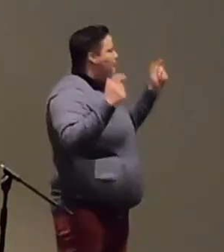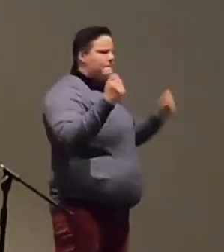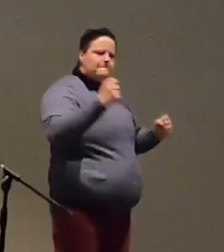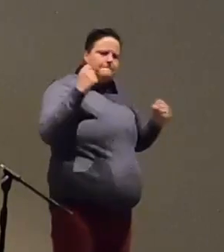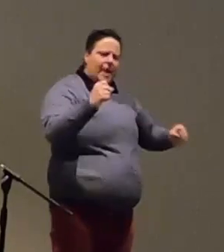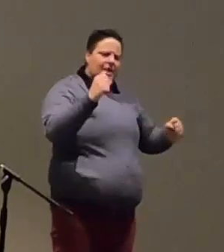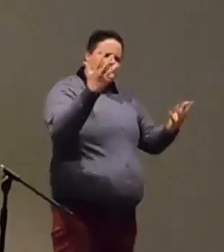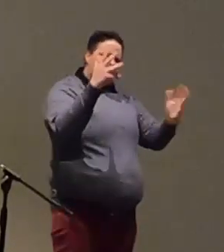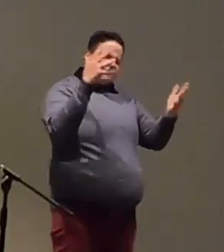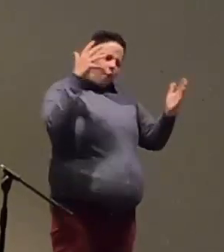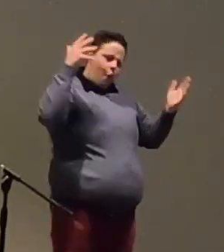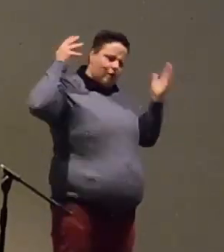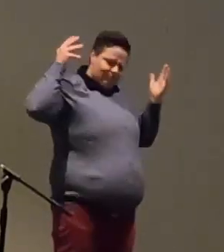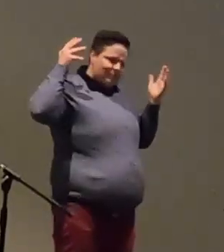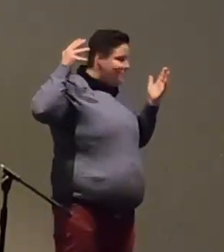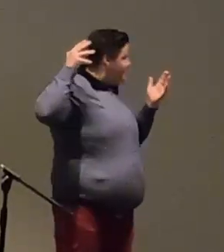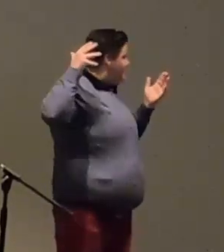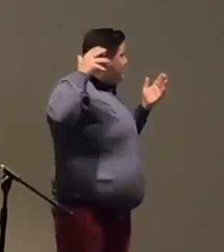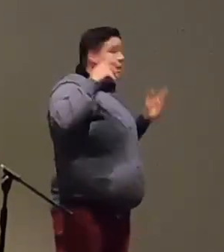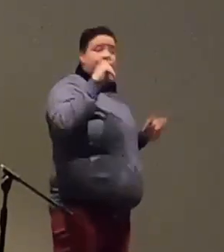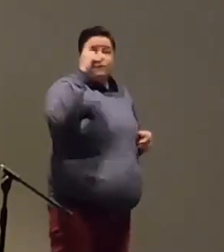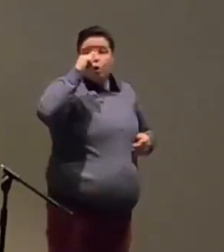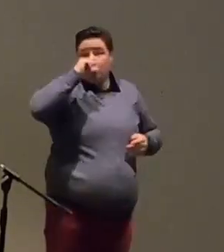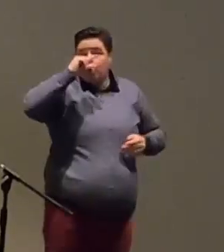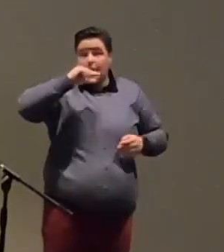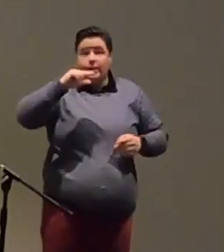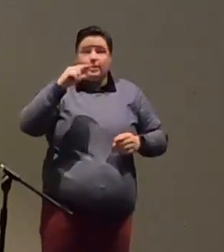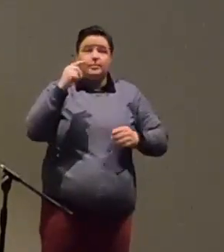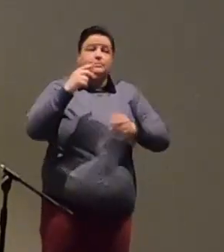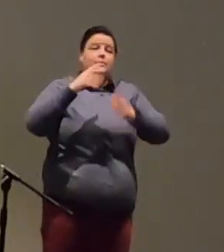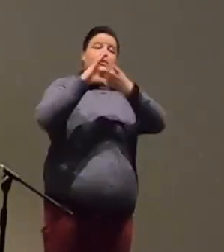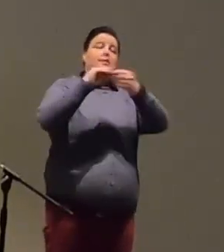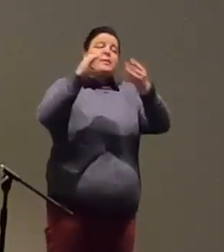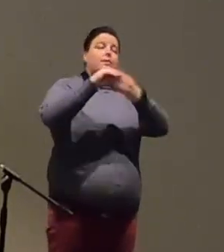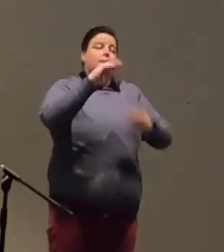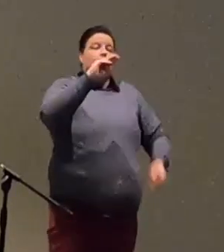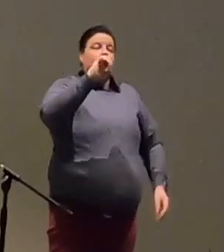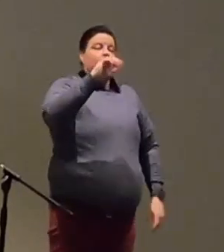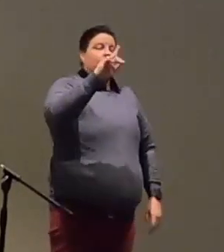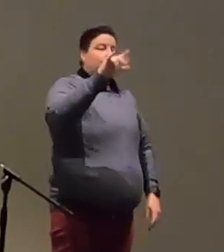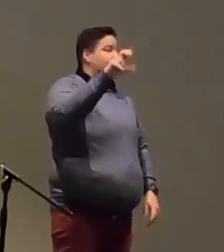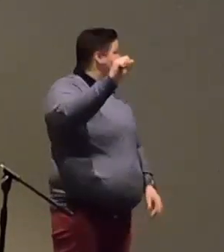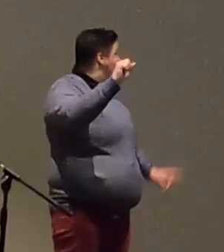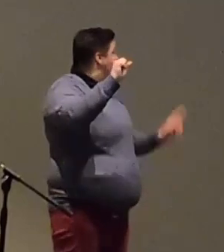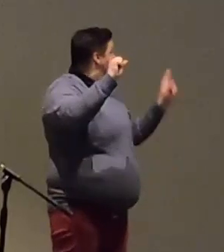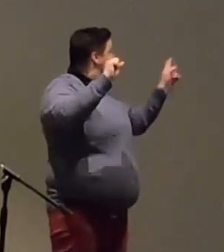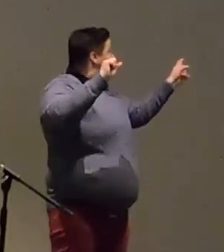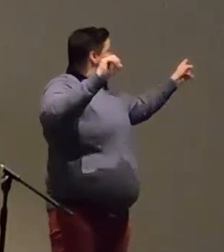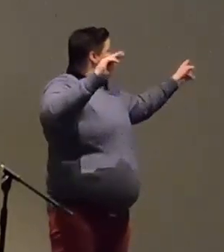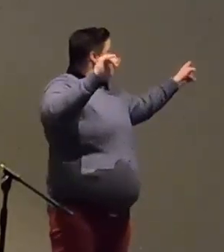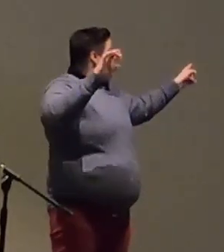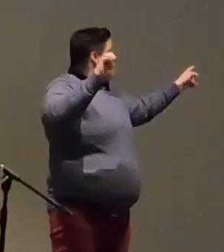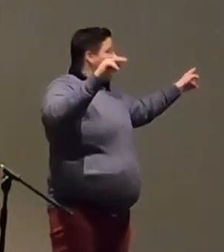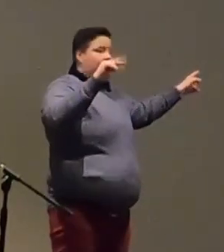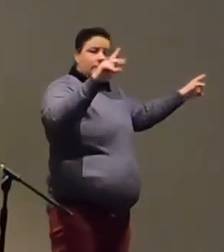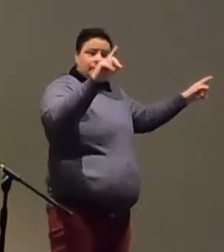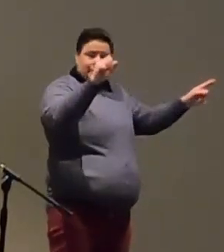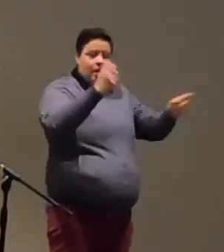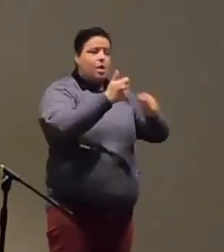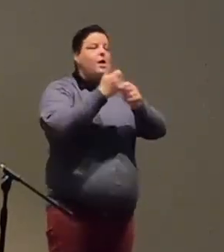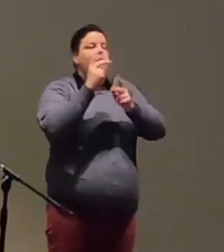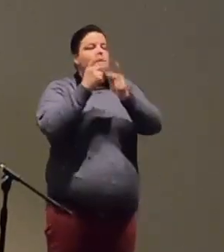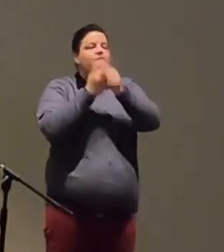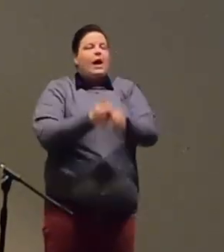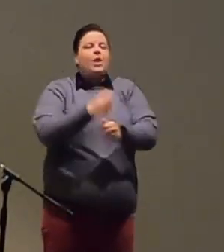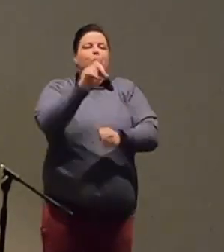Forest, Maenads. And in Greek mythology, Maenads were the followers of Dionysus, who's the god of wine.